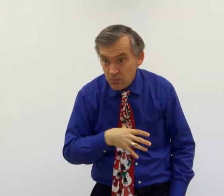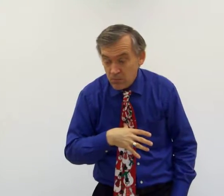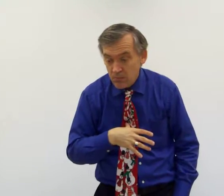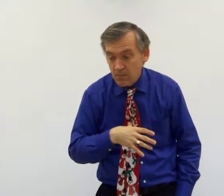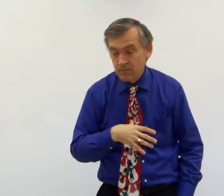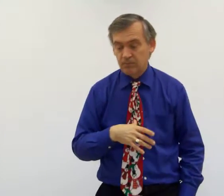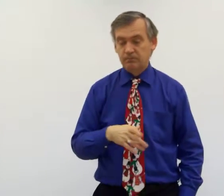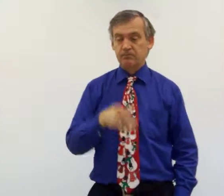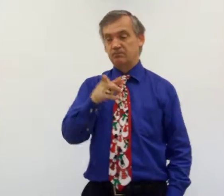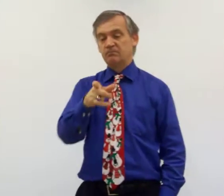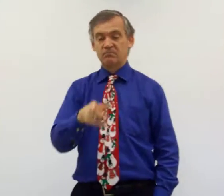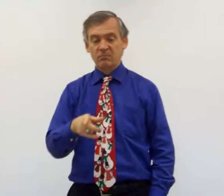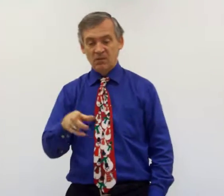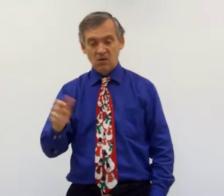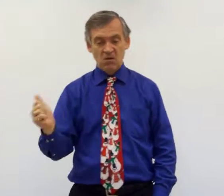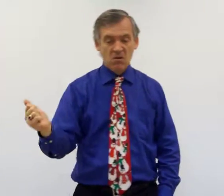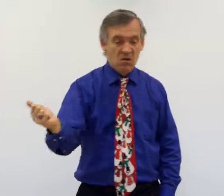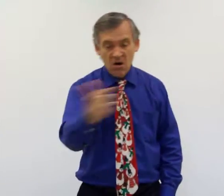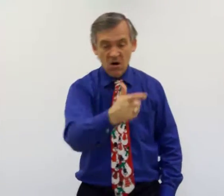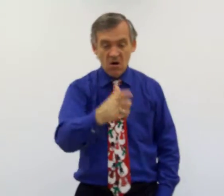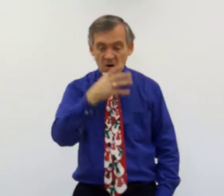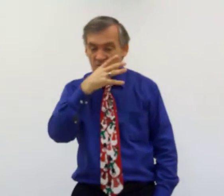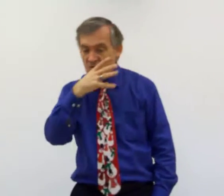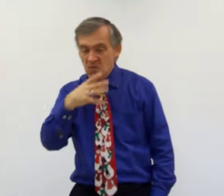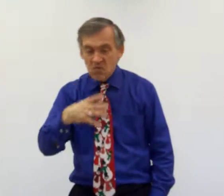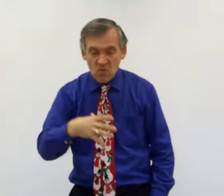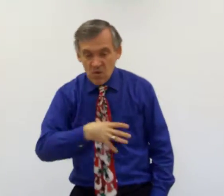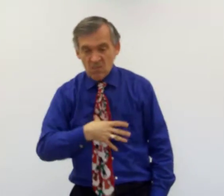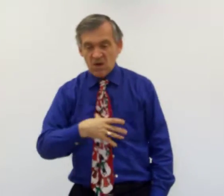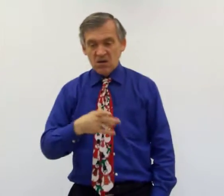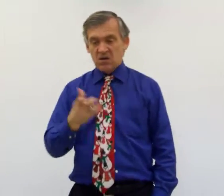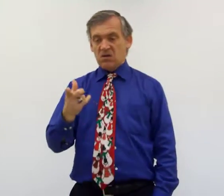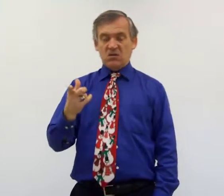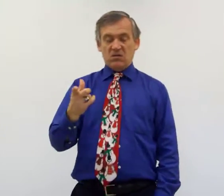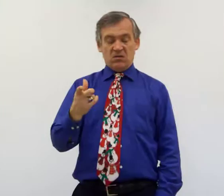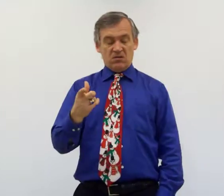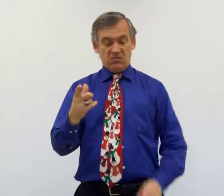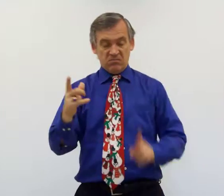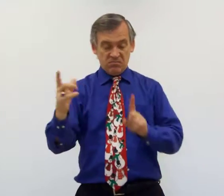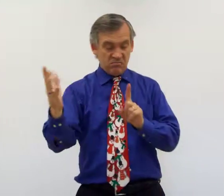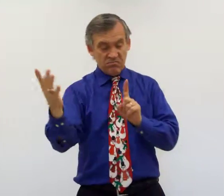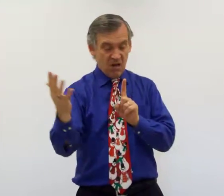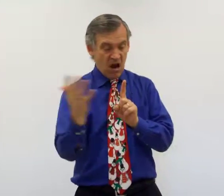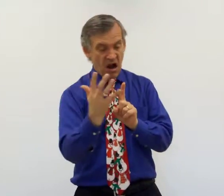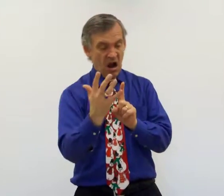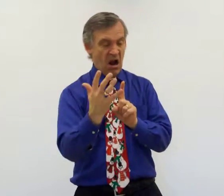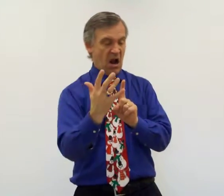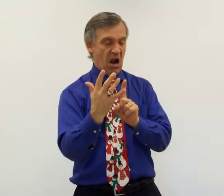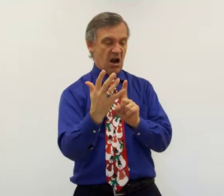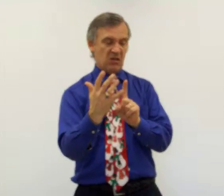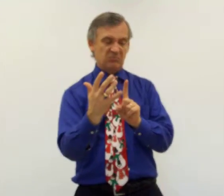Dionysus and infuriated by Orpheus's contempt, fell upon him and killed him.